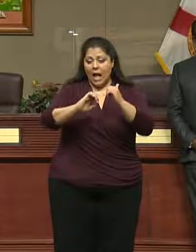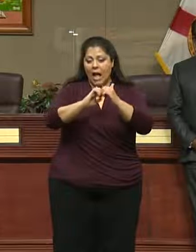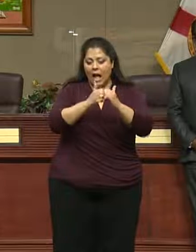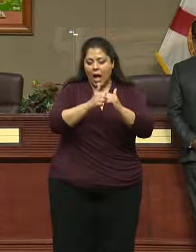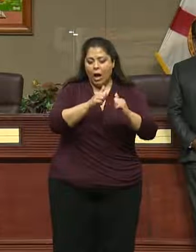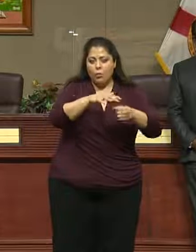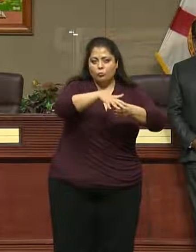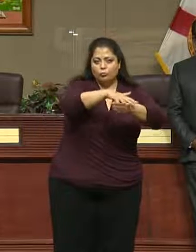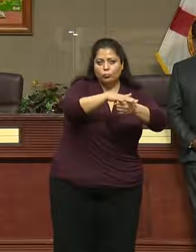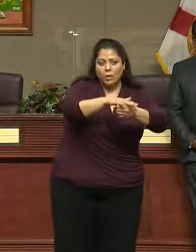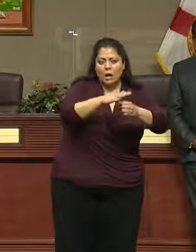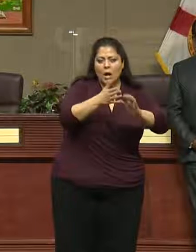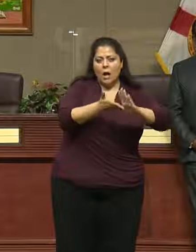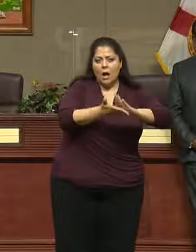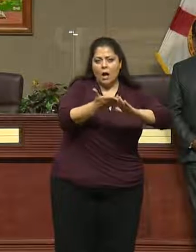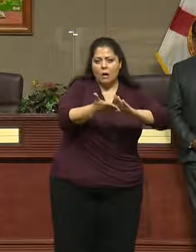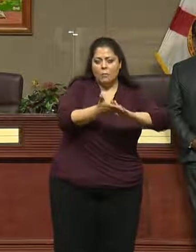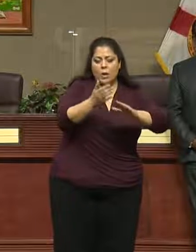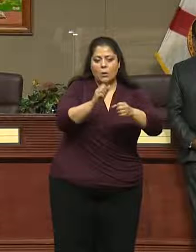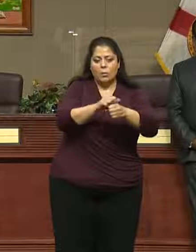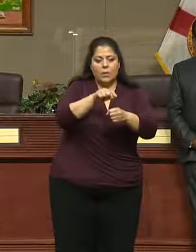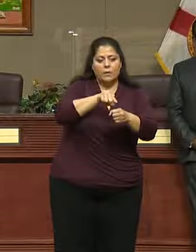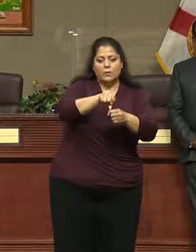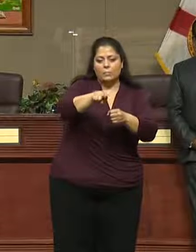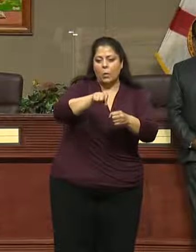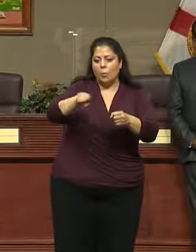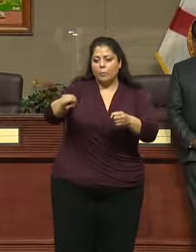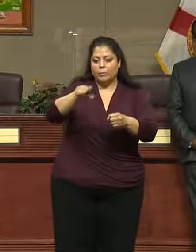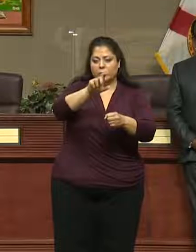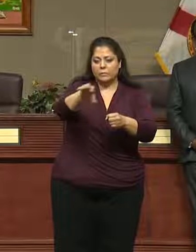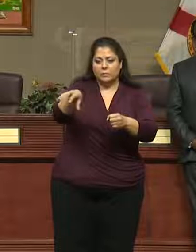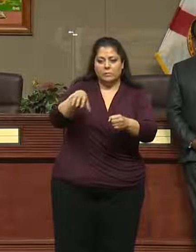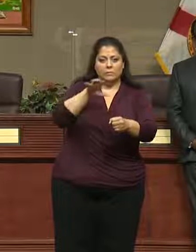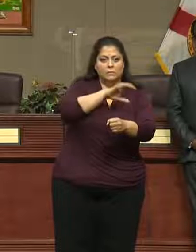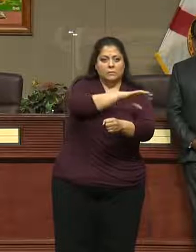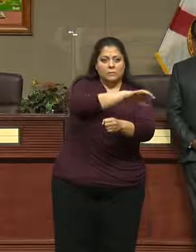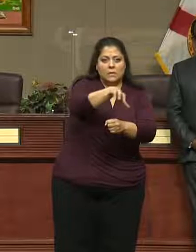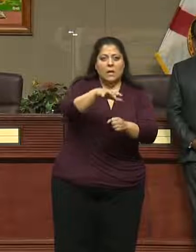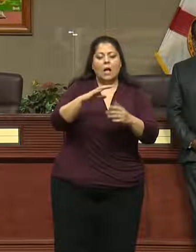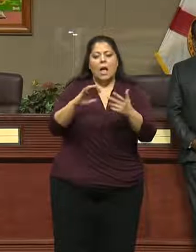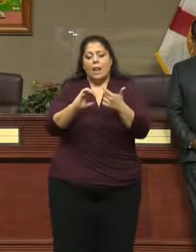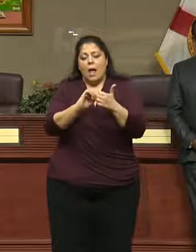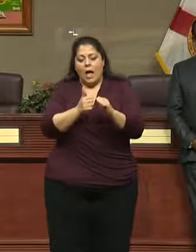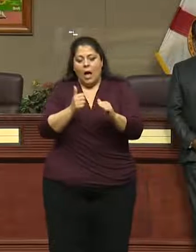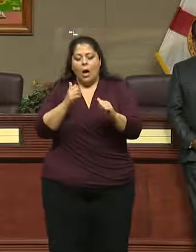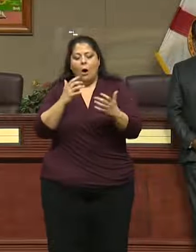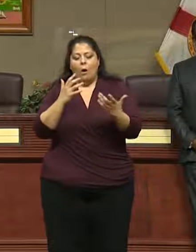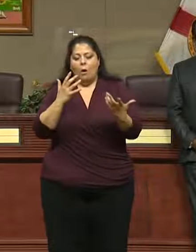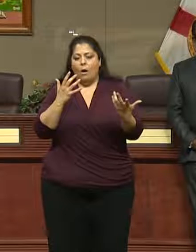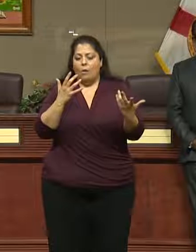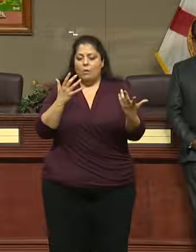the spokes, and also how we are going to work with the new